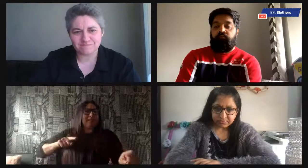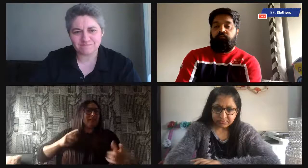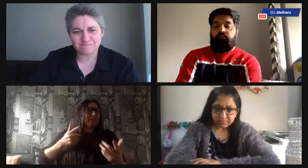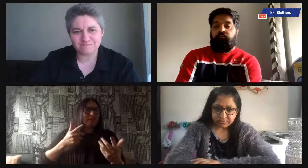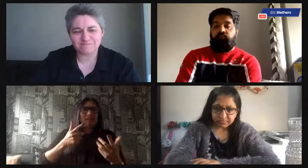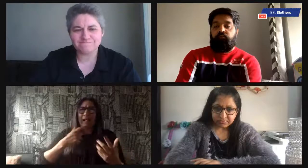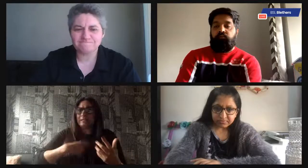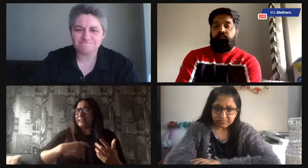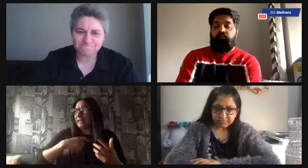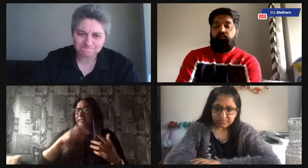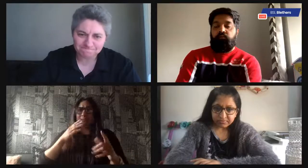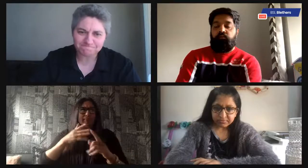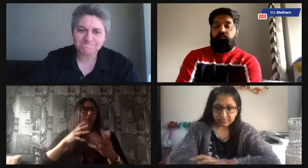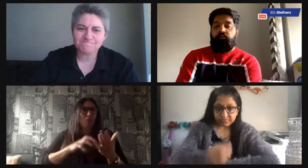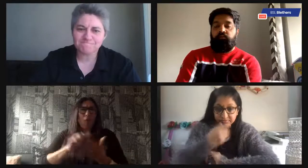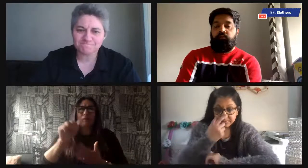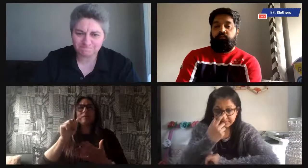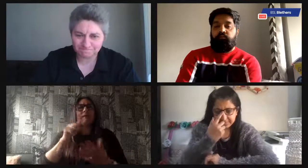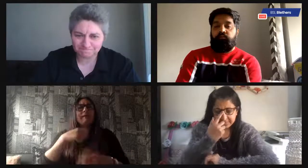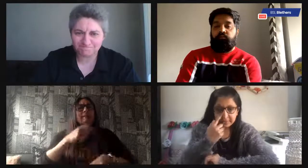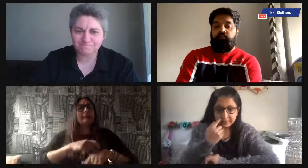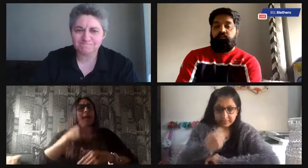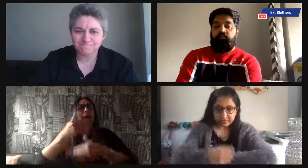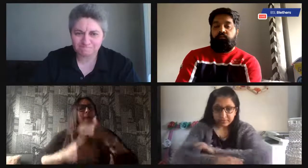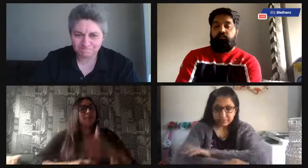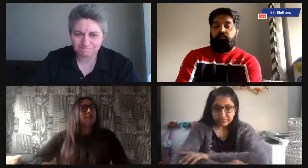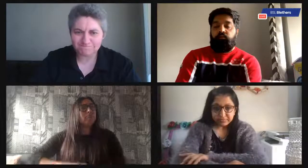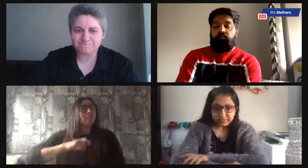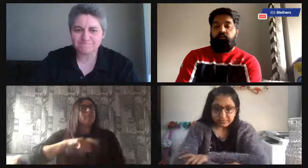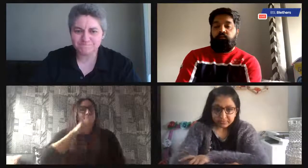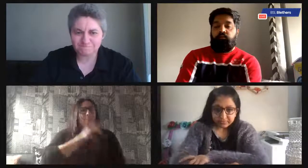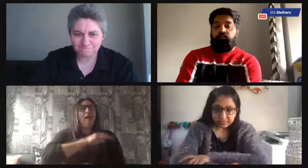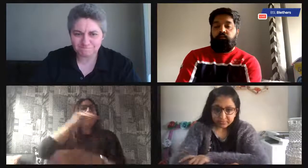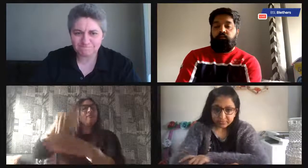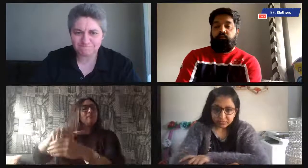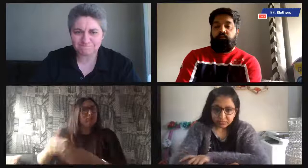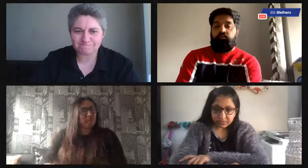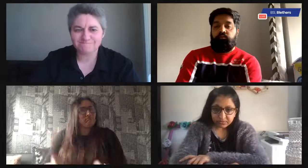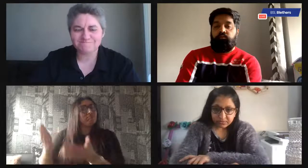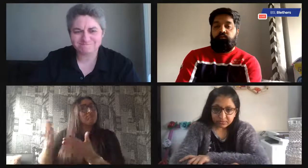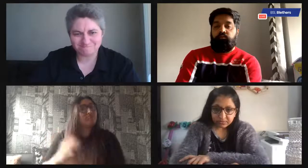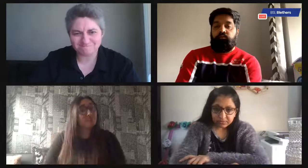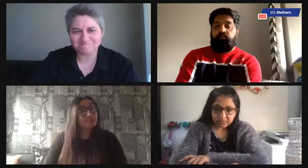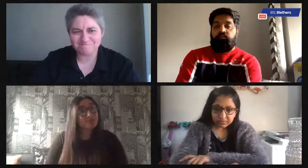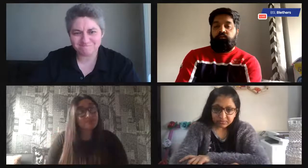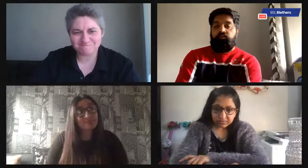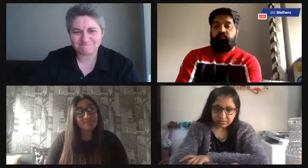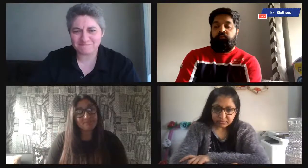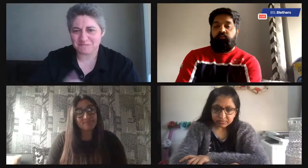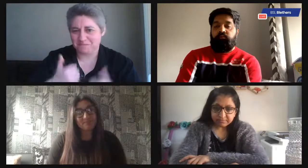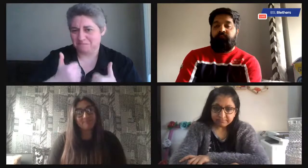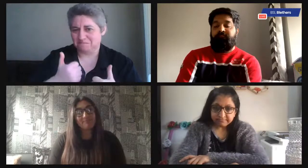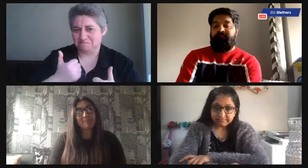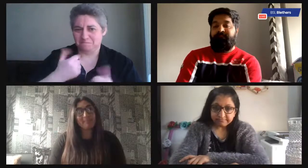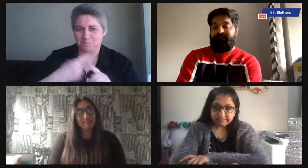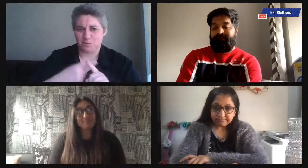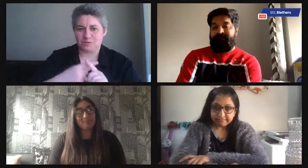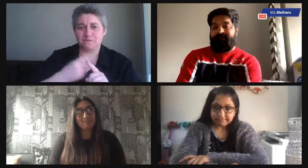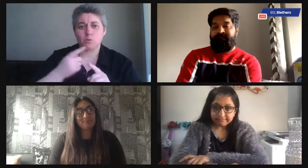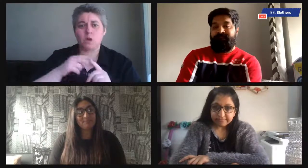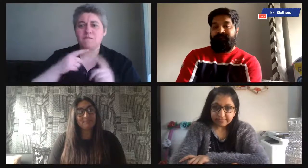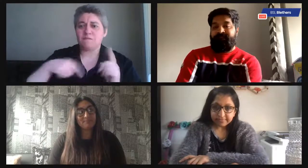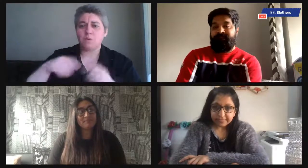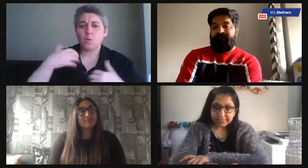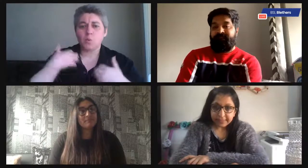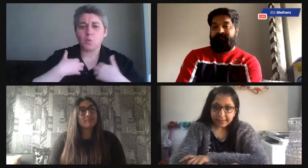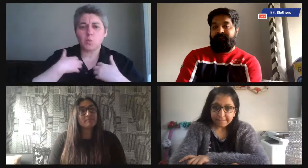obviously time, is ready. But we'll take time, and maybe that if people do come to us and maybe